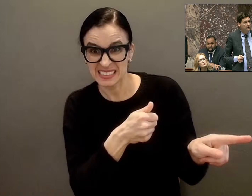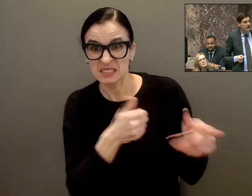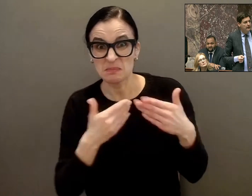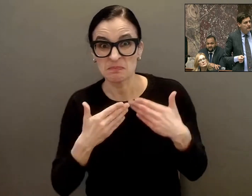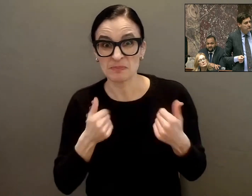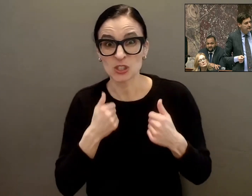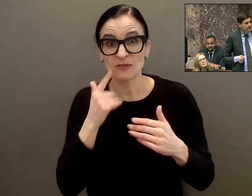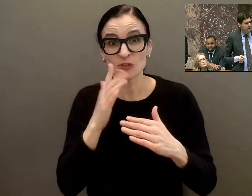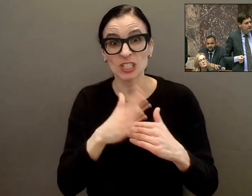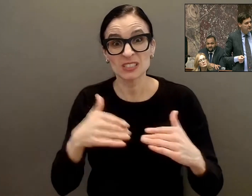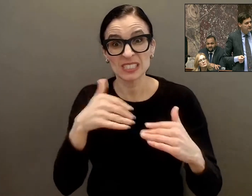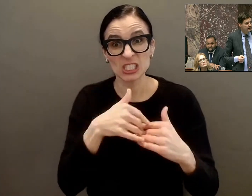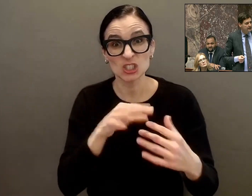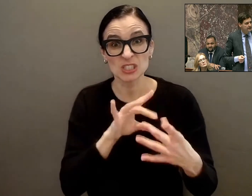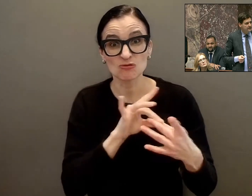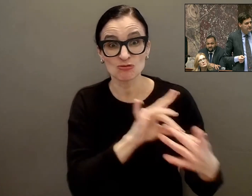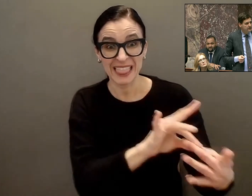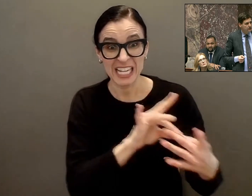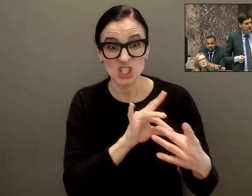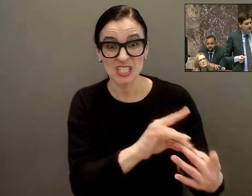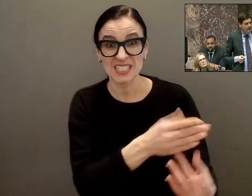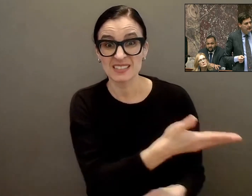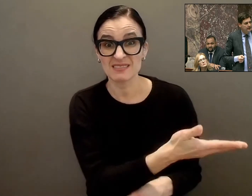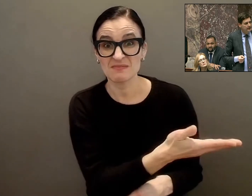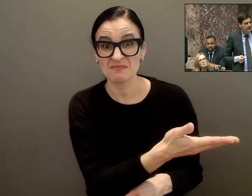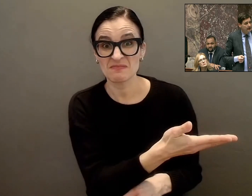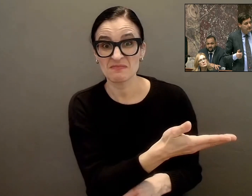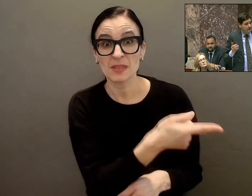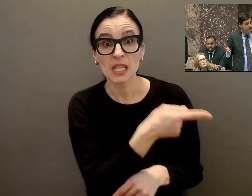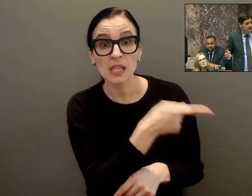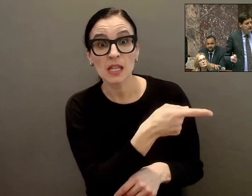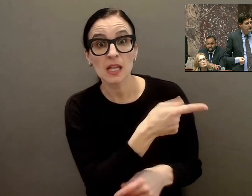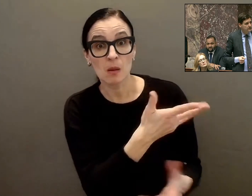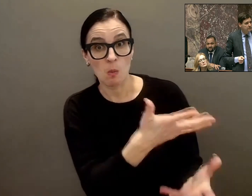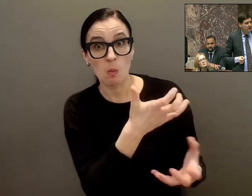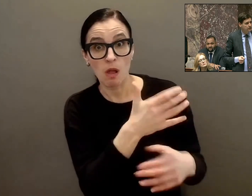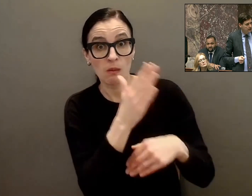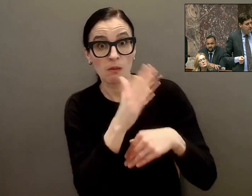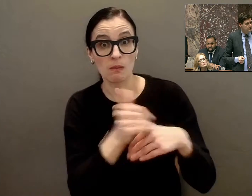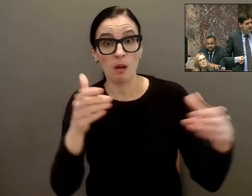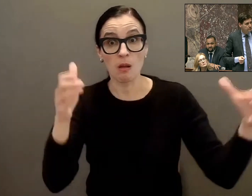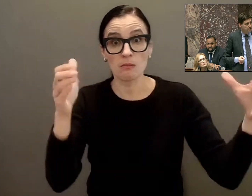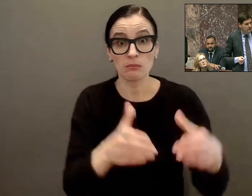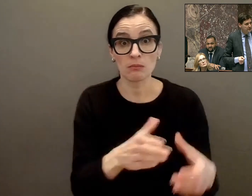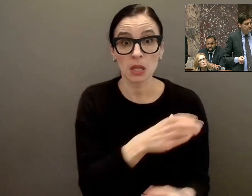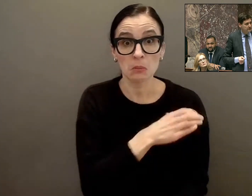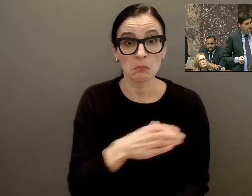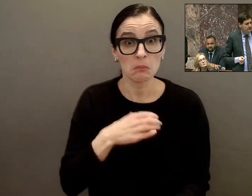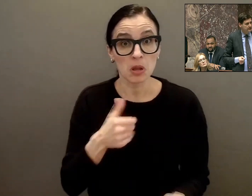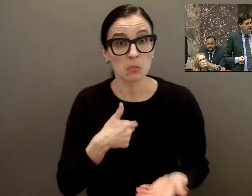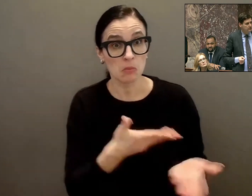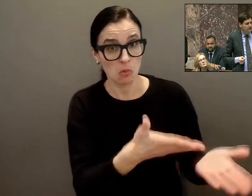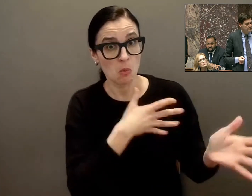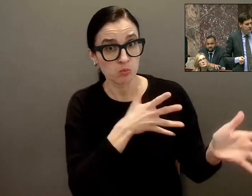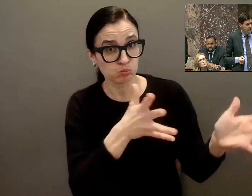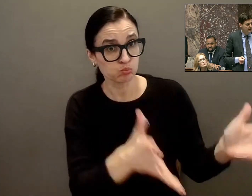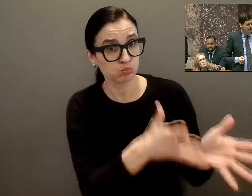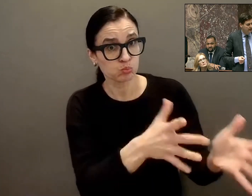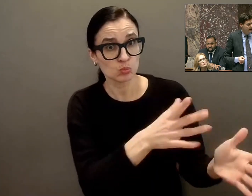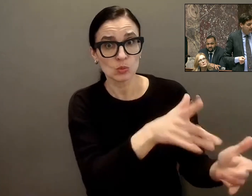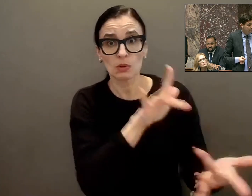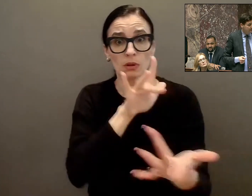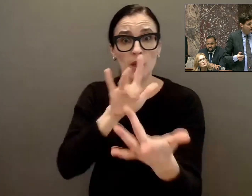the House Leader about getting these committees going. I think committees provide a great opportunity for British Columbians to hear about the